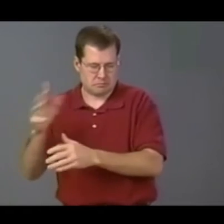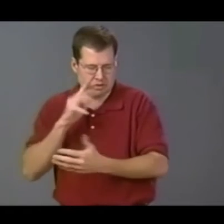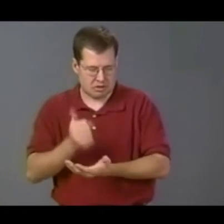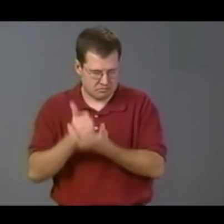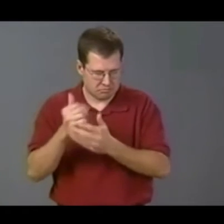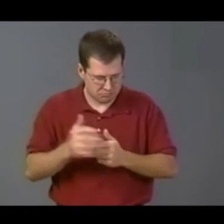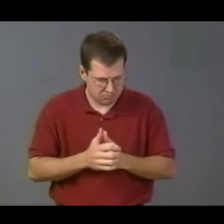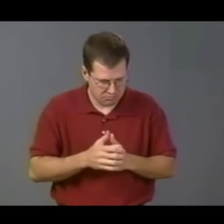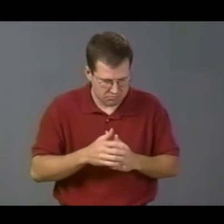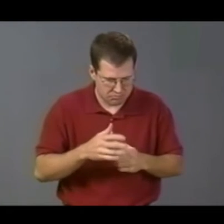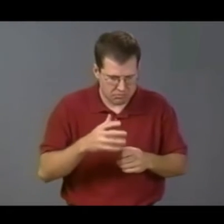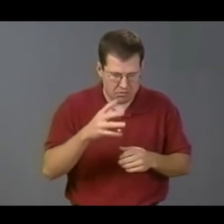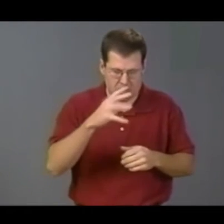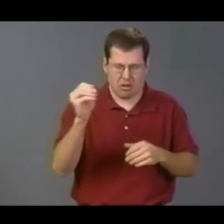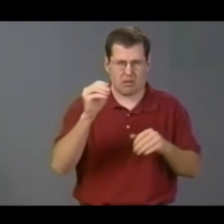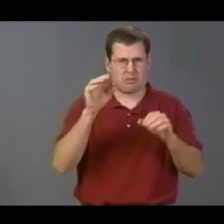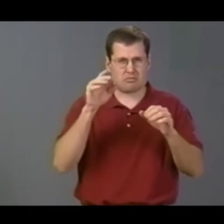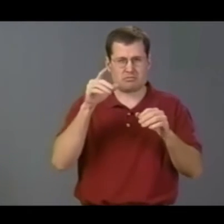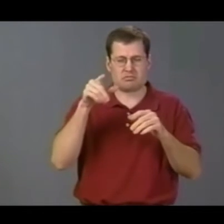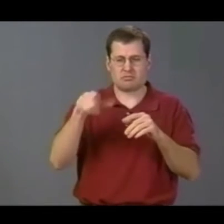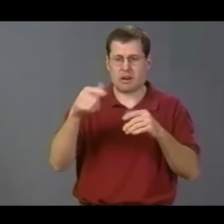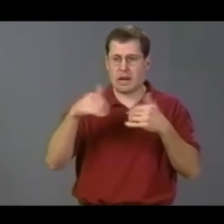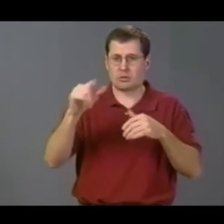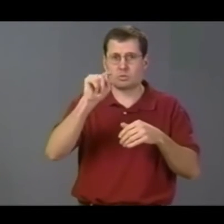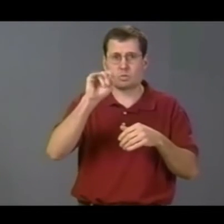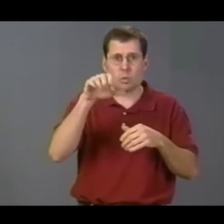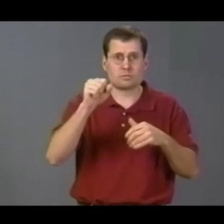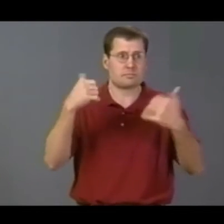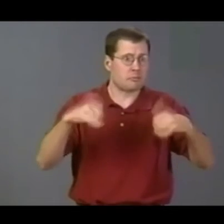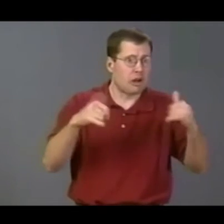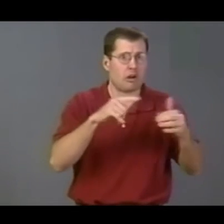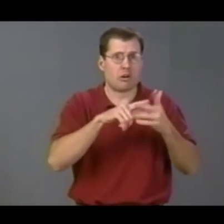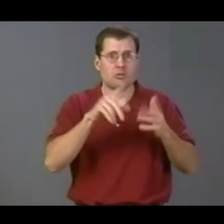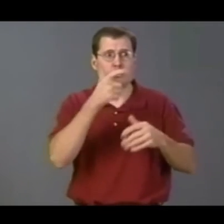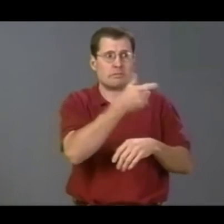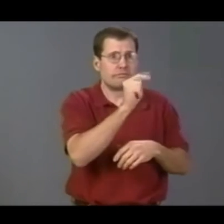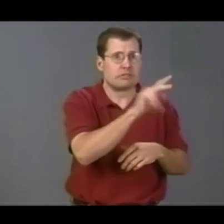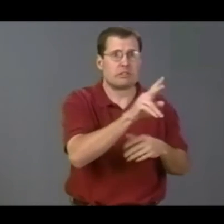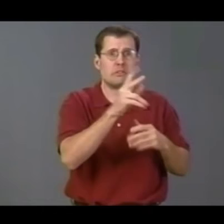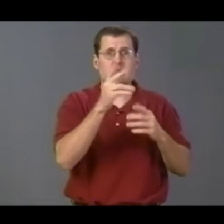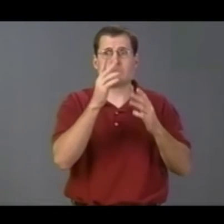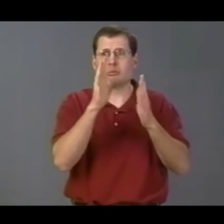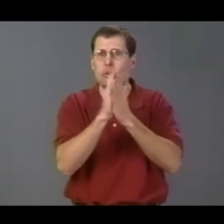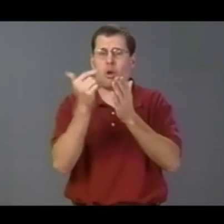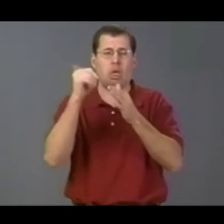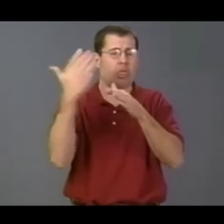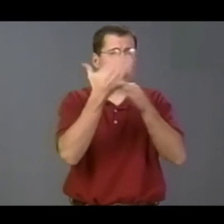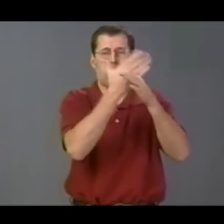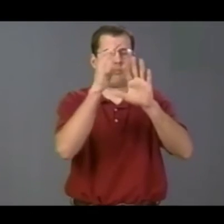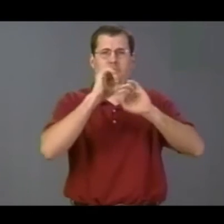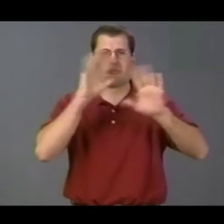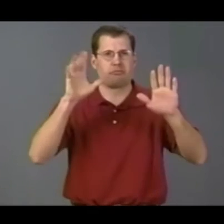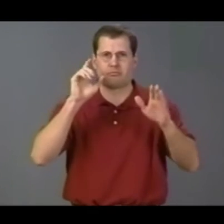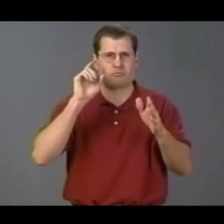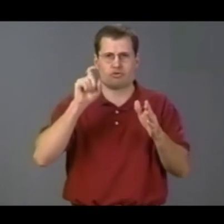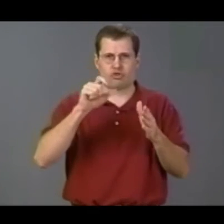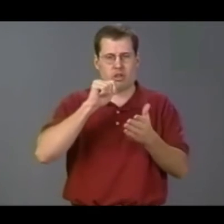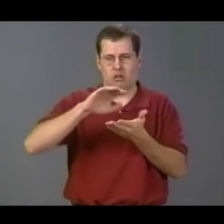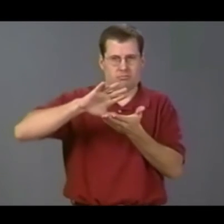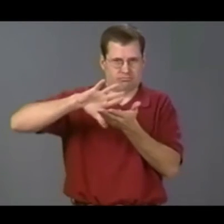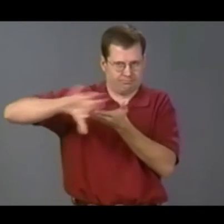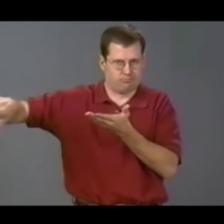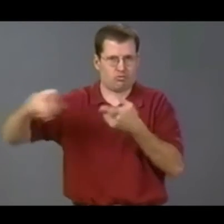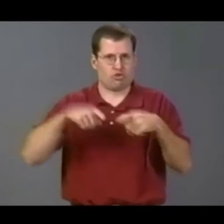schedule. It's best to have a schedule, do the same thing every day. It's better. If they're playing